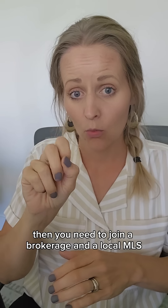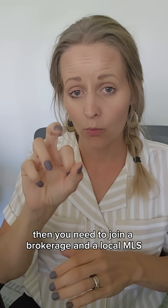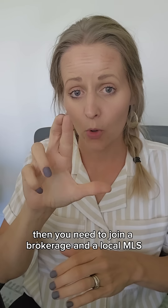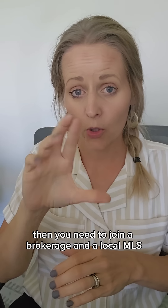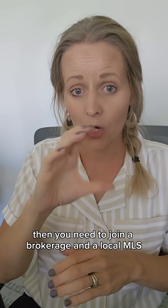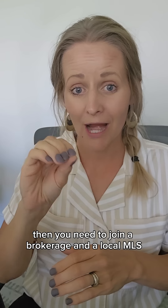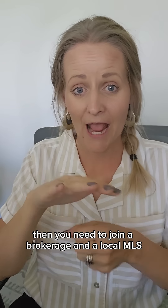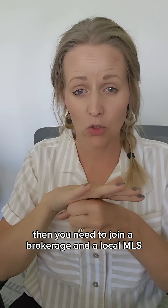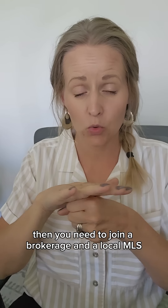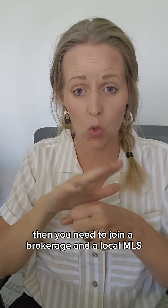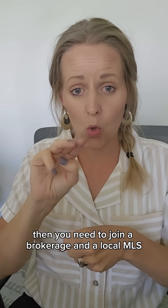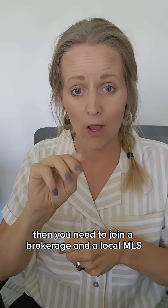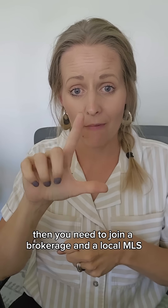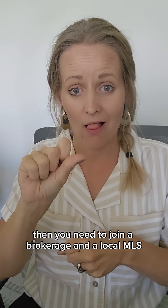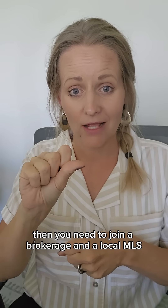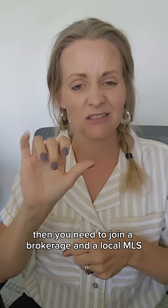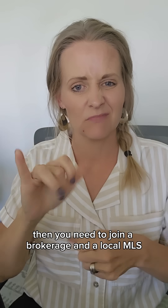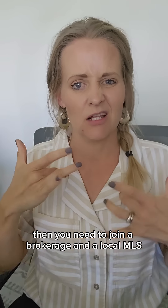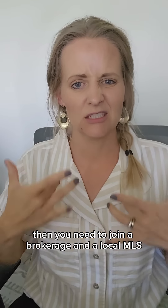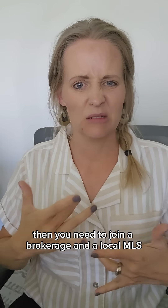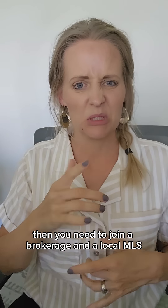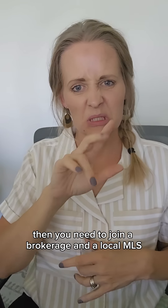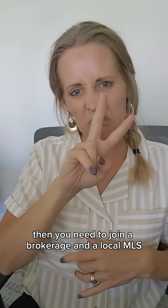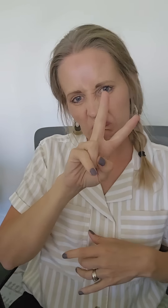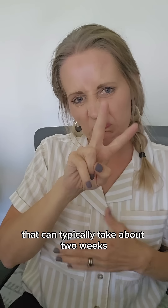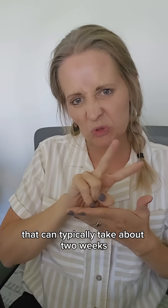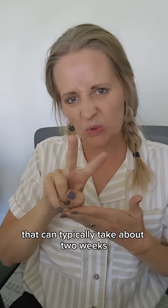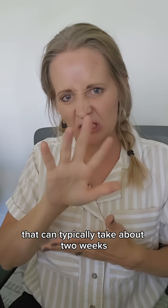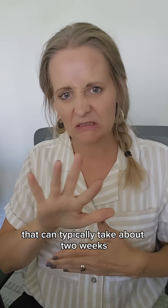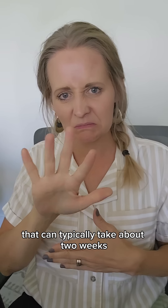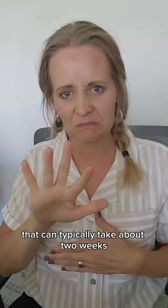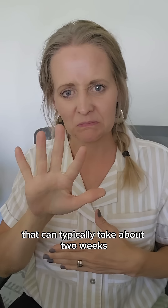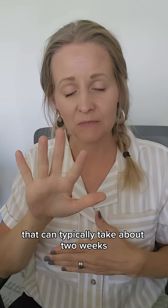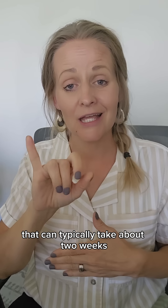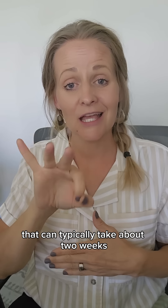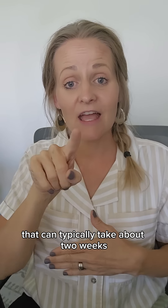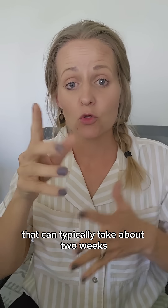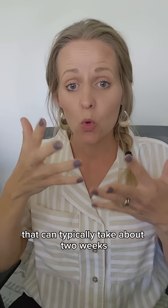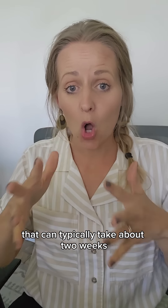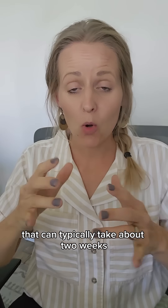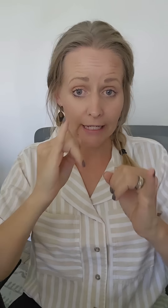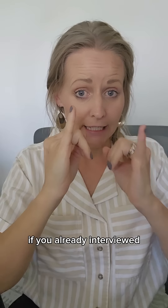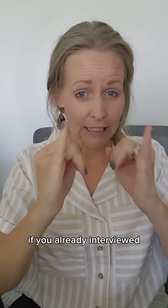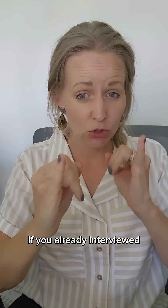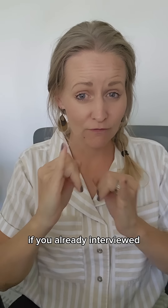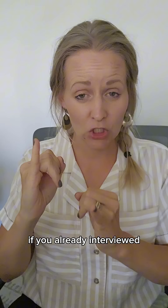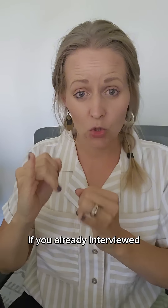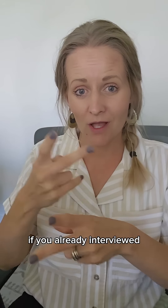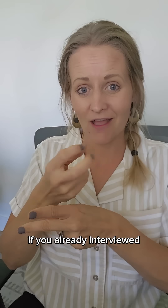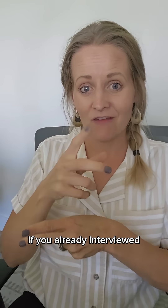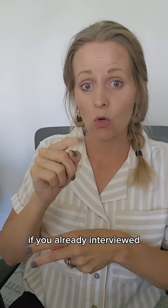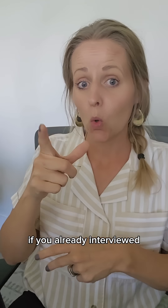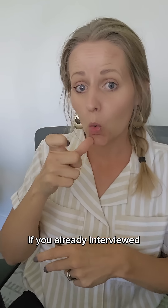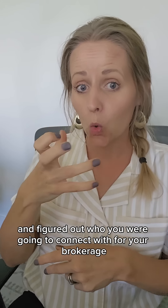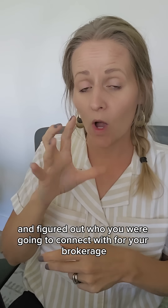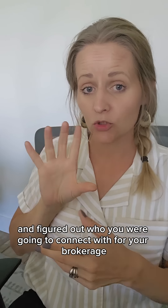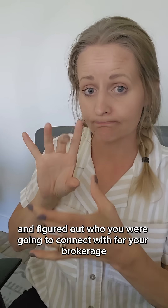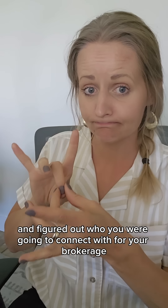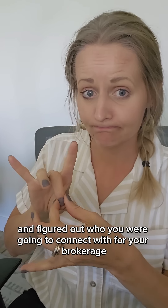need to join a brokerage and a local MLS. That can typically take about 2 weeks. If you already interviewed and figured out who you